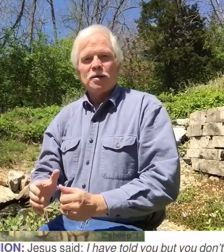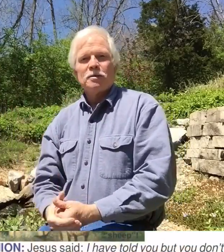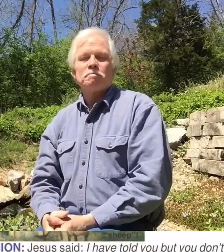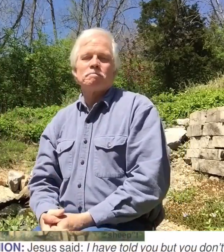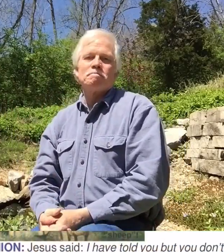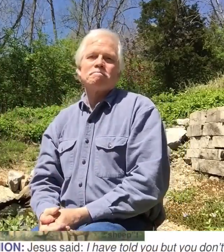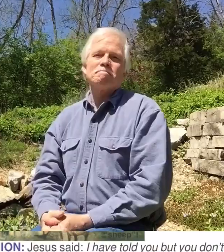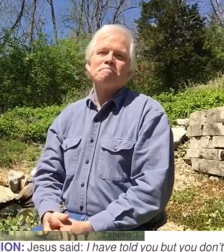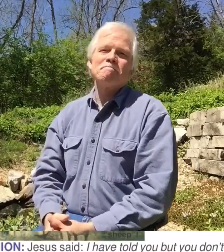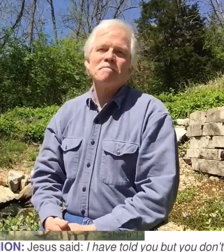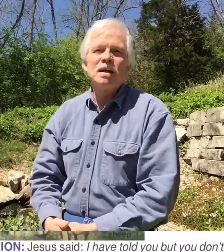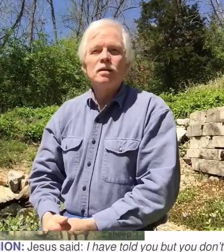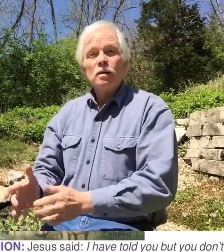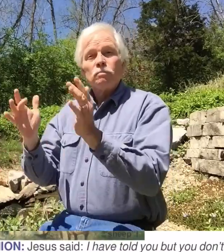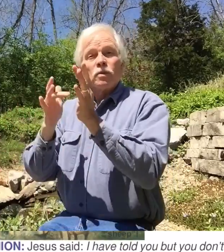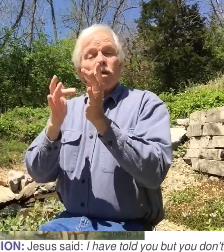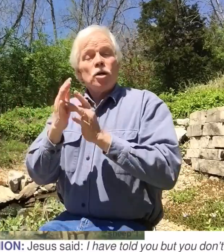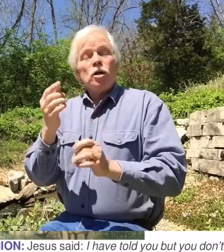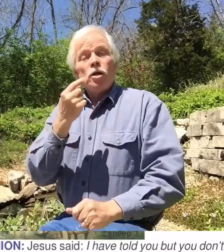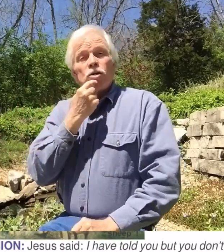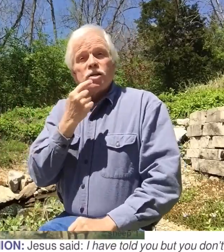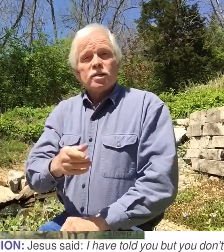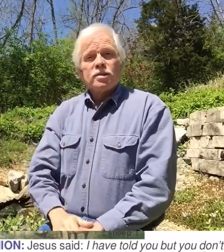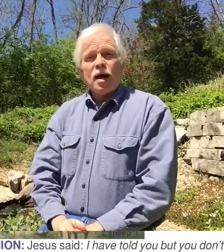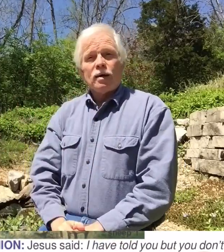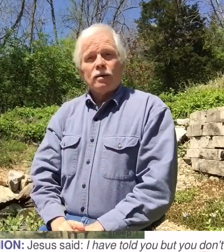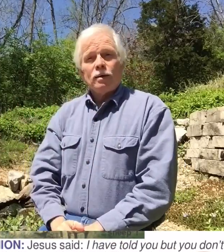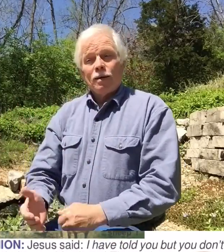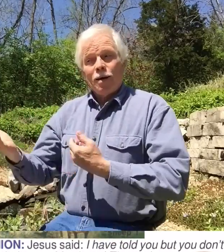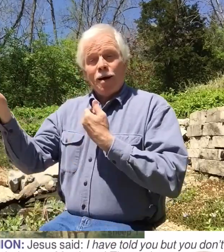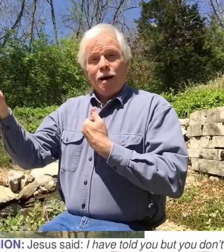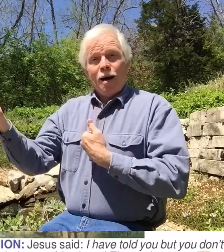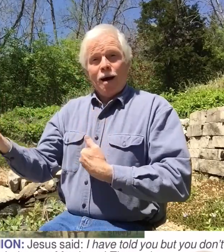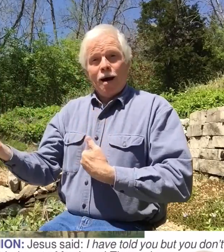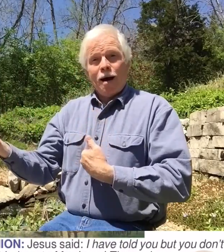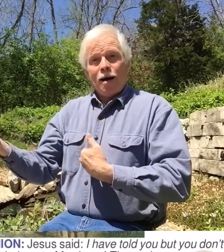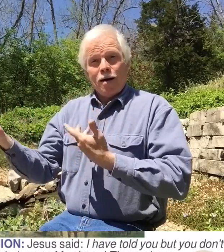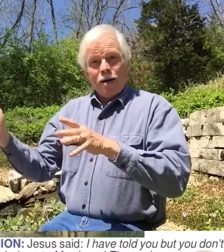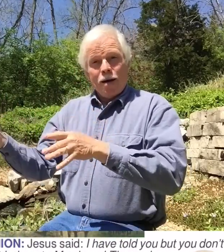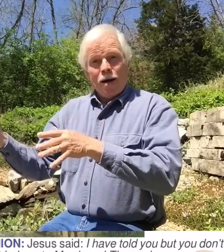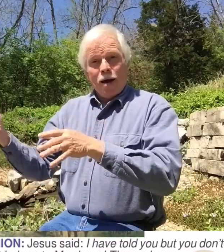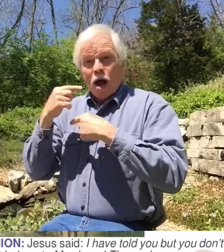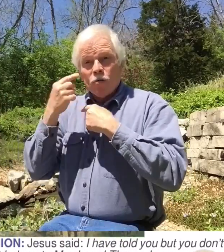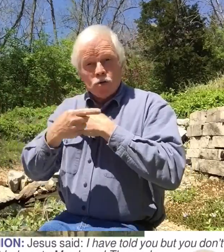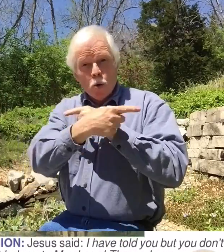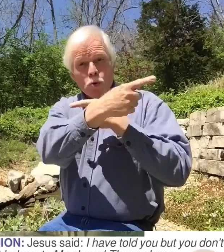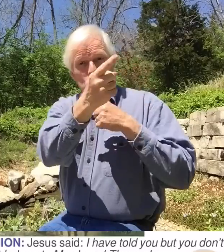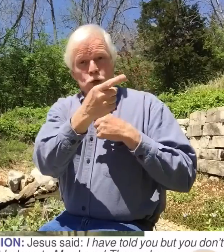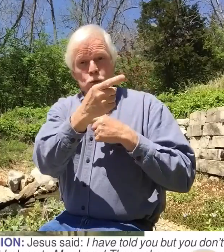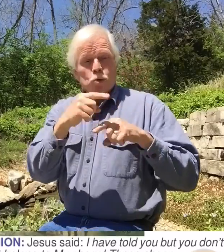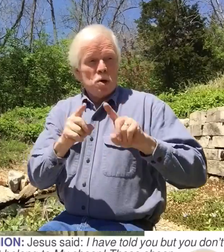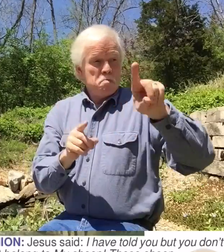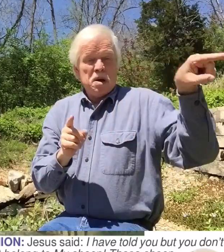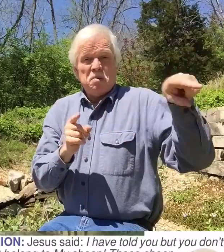Jesus said I have told you but